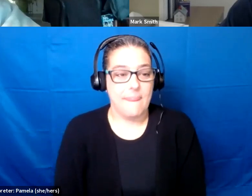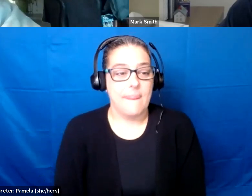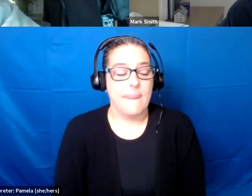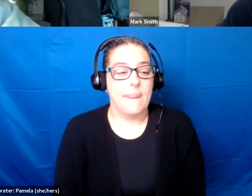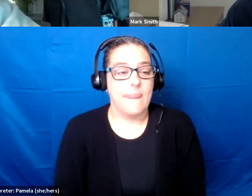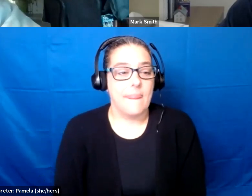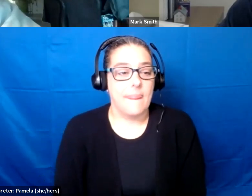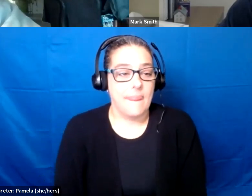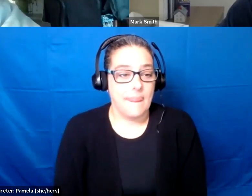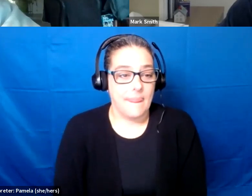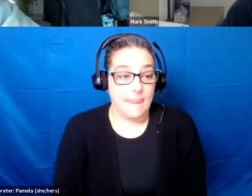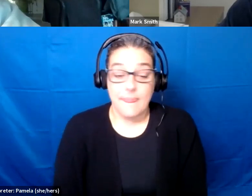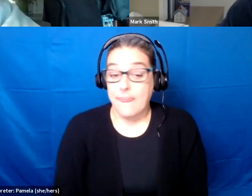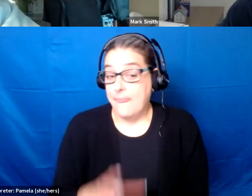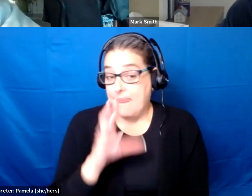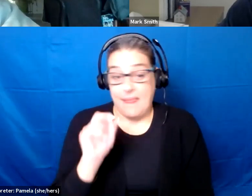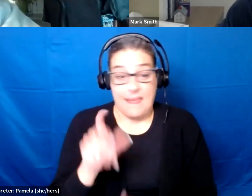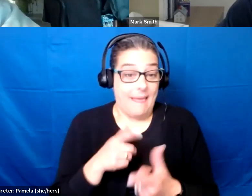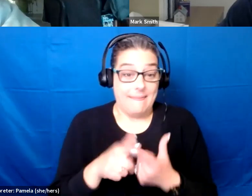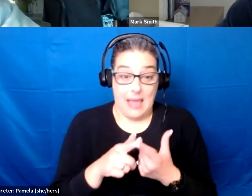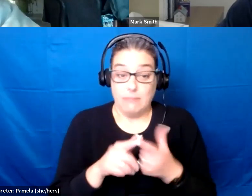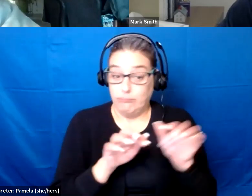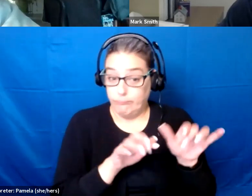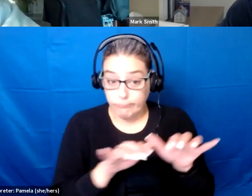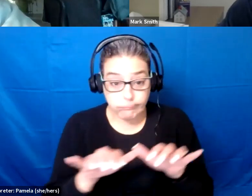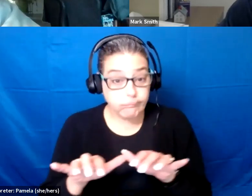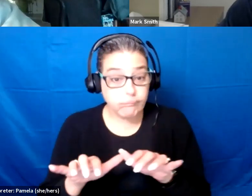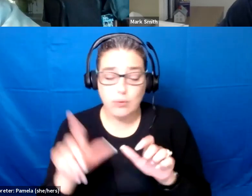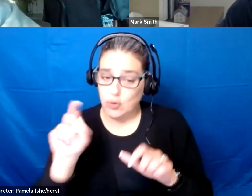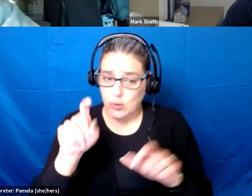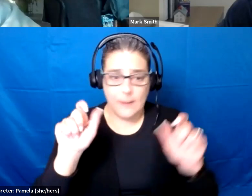And it should come right up.